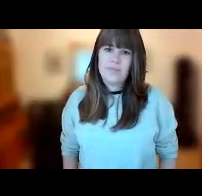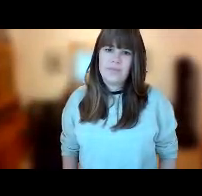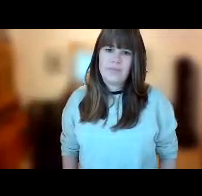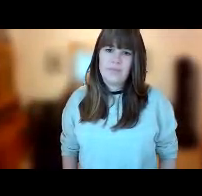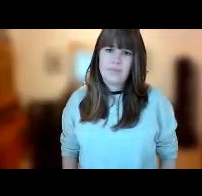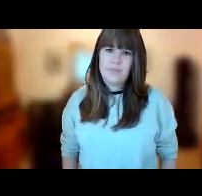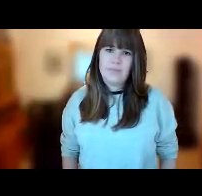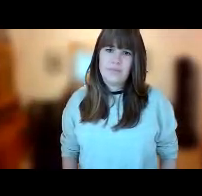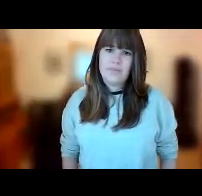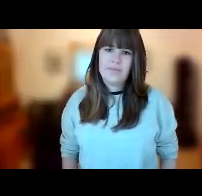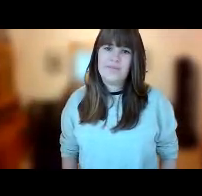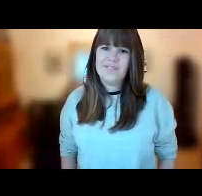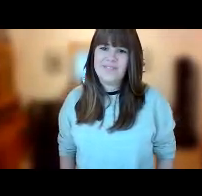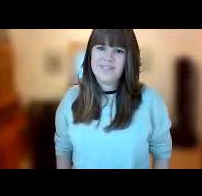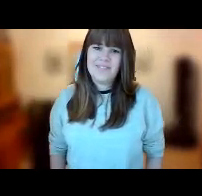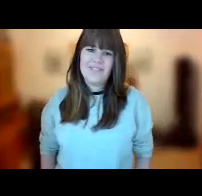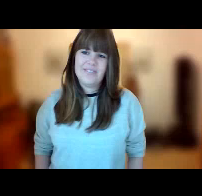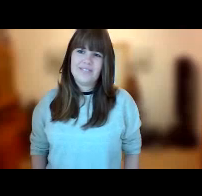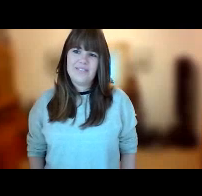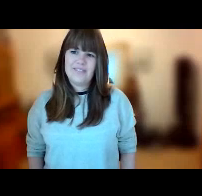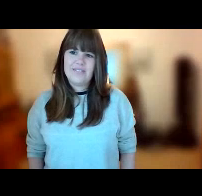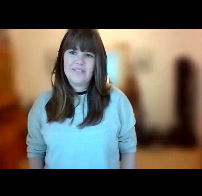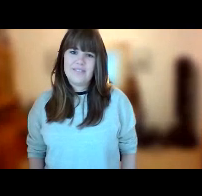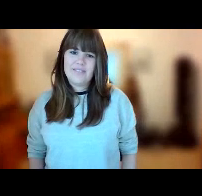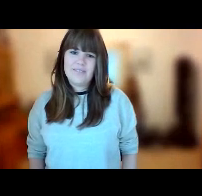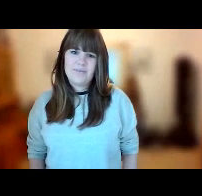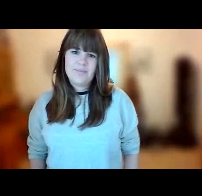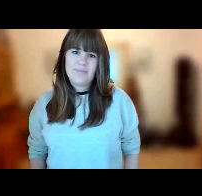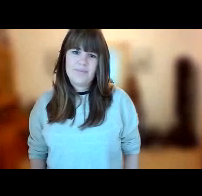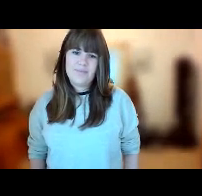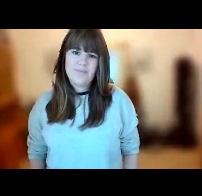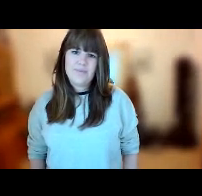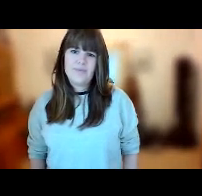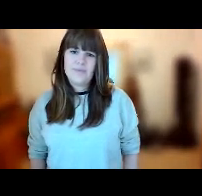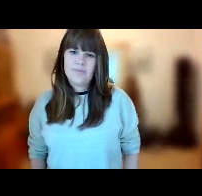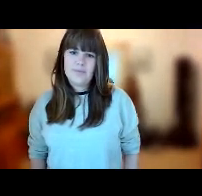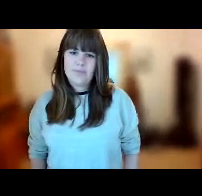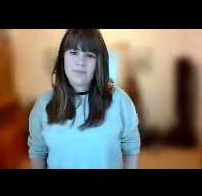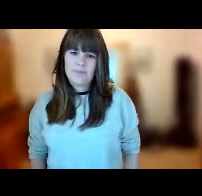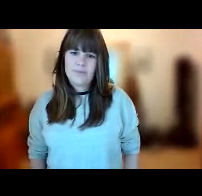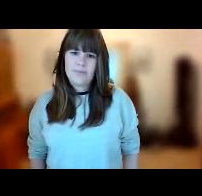be? I learned fucking Shakespeare. You assume I can swear, right?